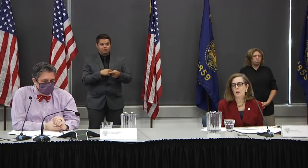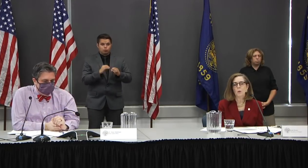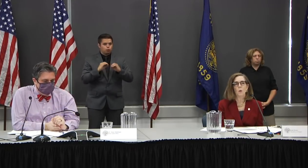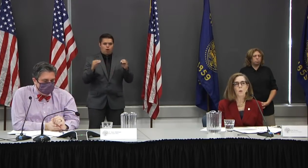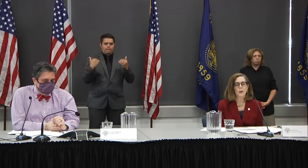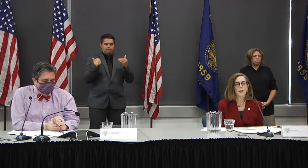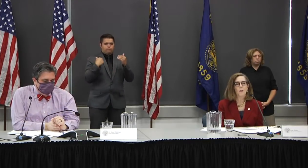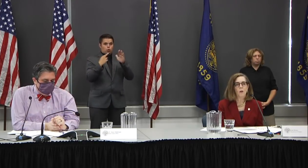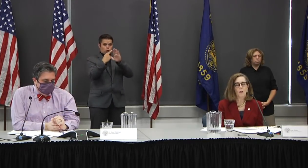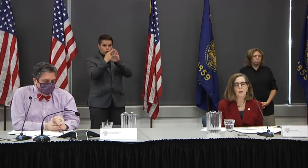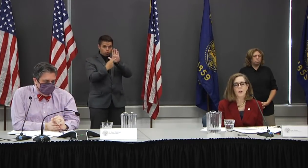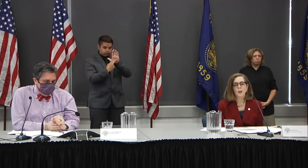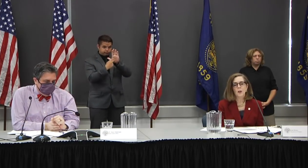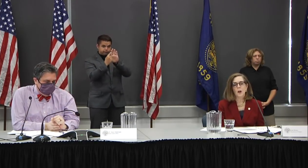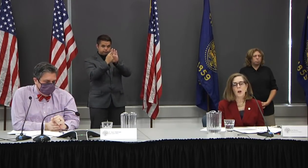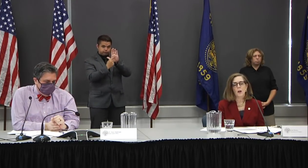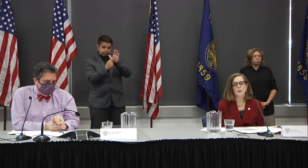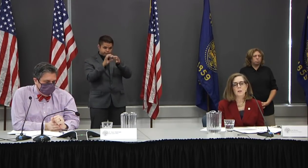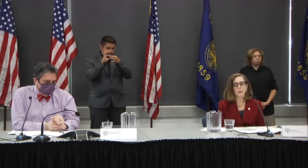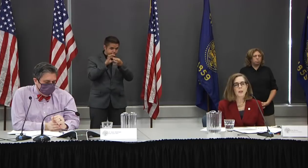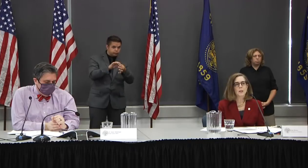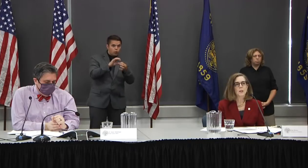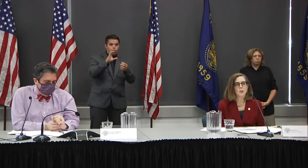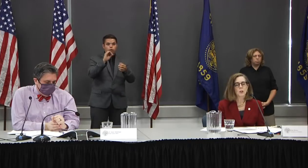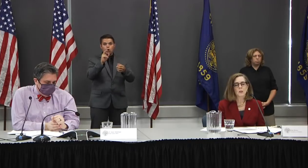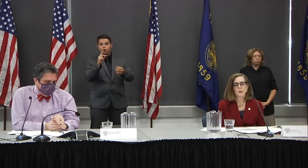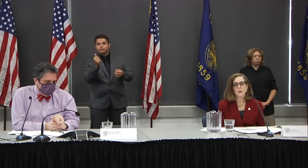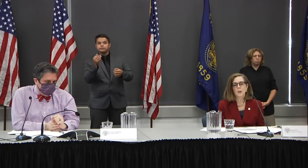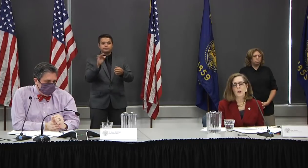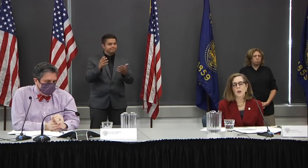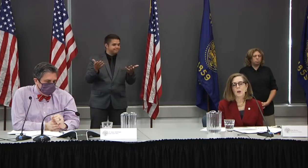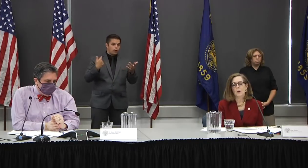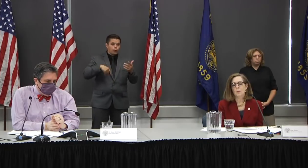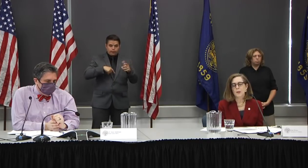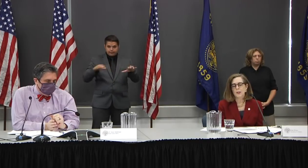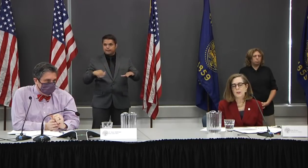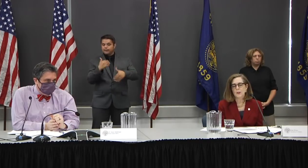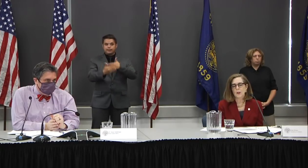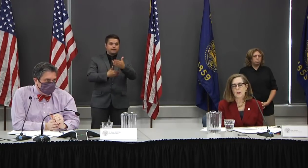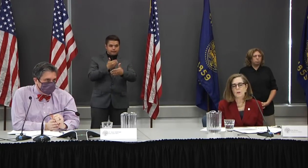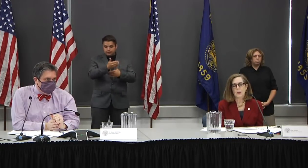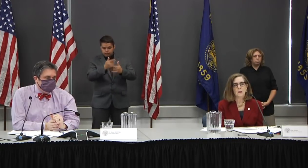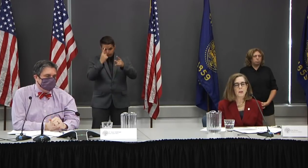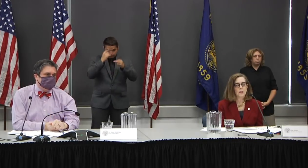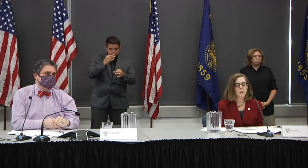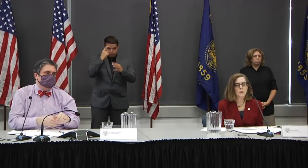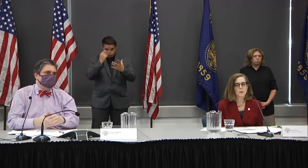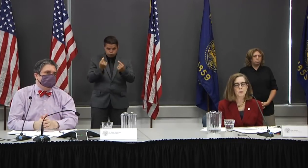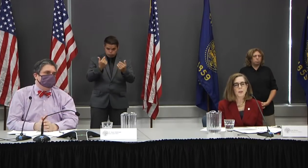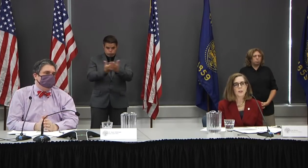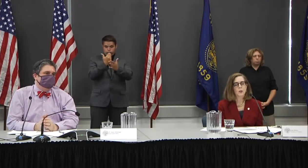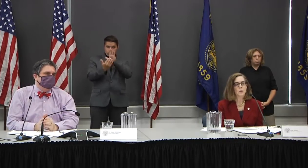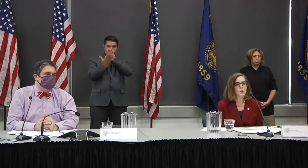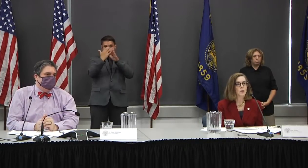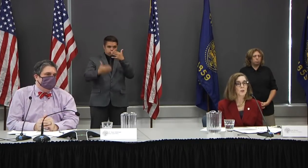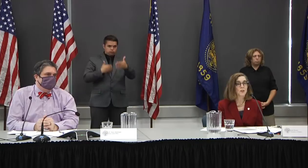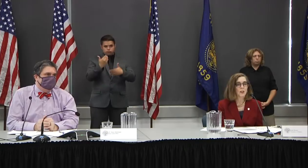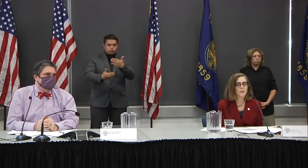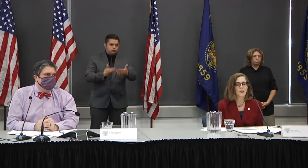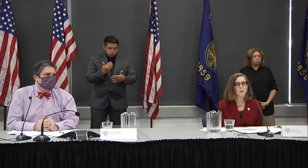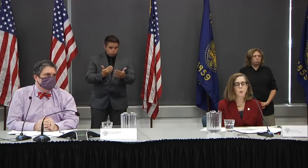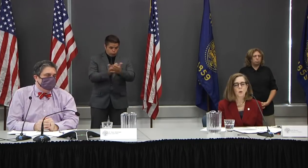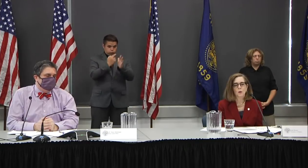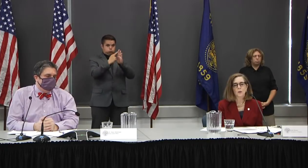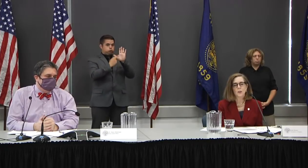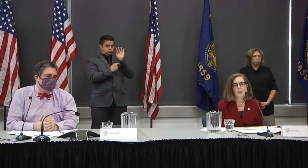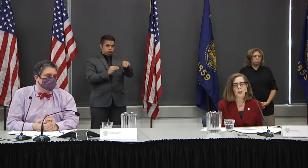pandemic, and we're working hard to make decisions, place regulations in place to ensure the